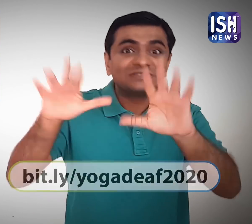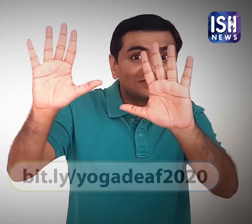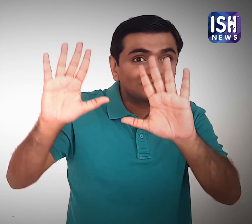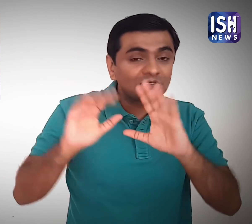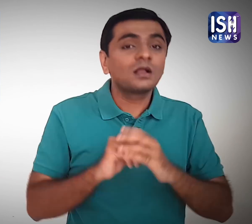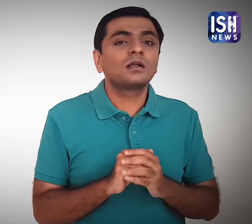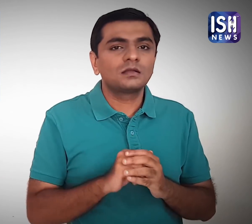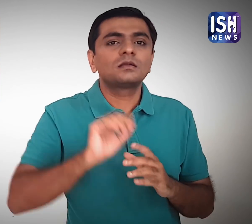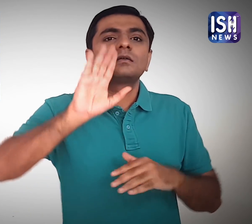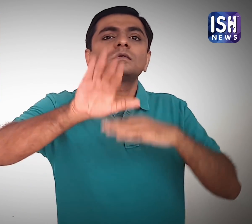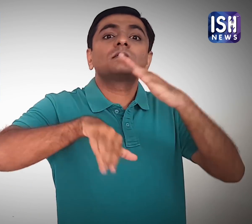Once you do that,